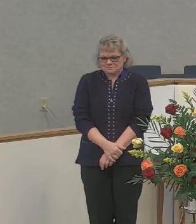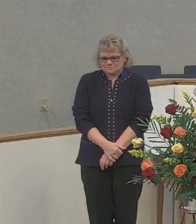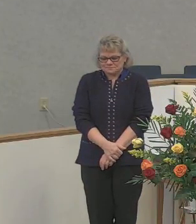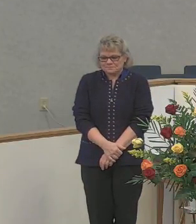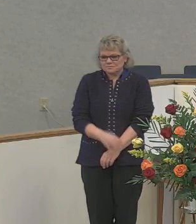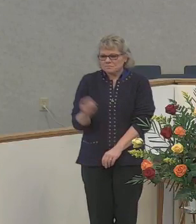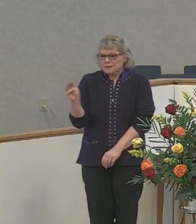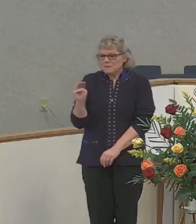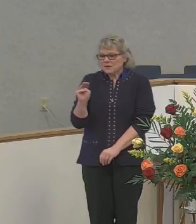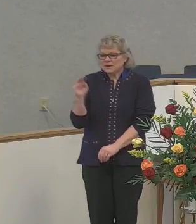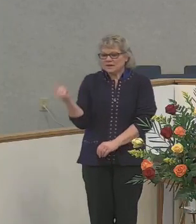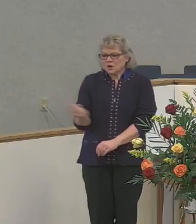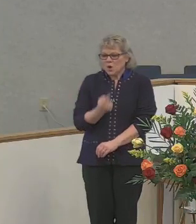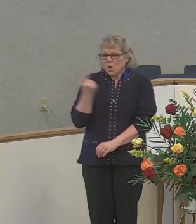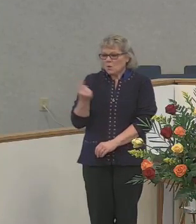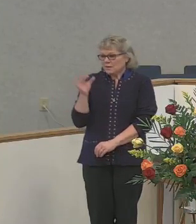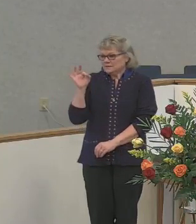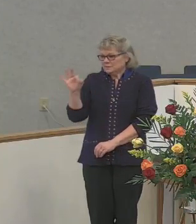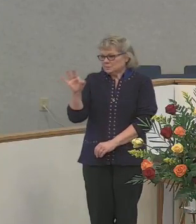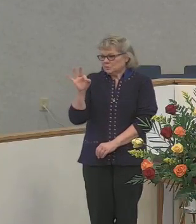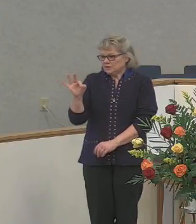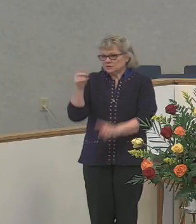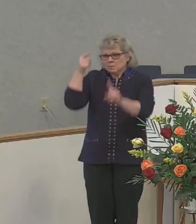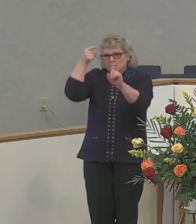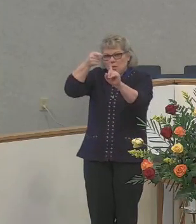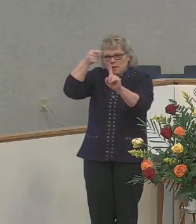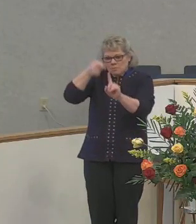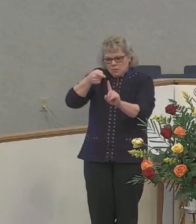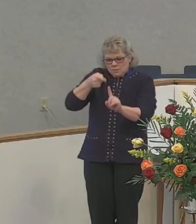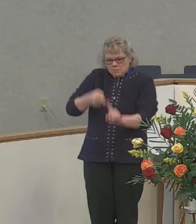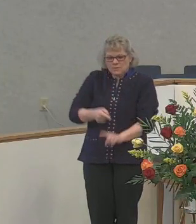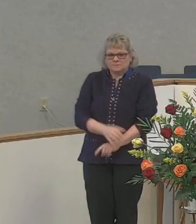Marion always preached points.